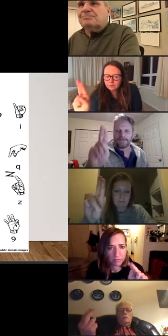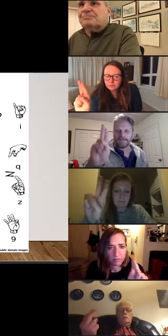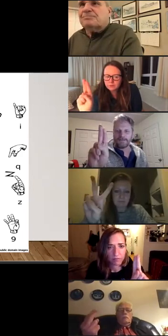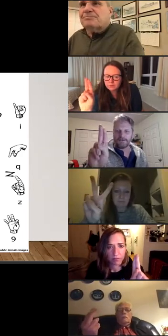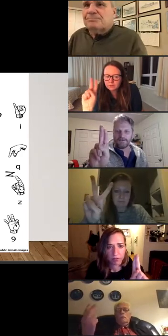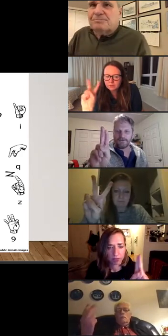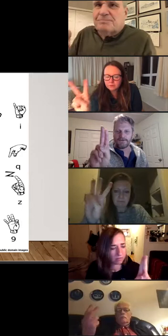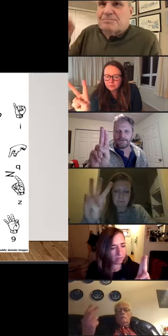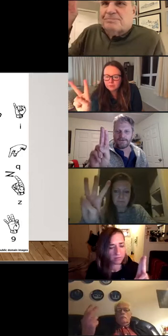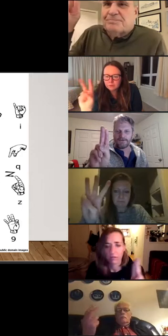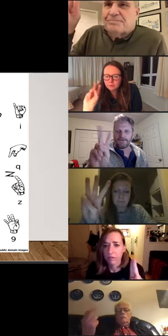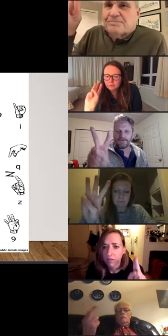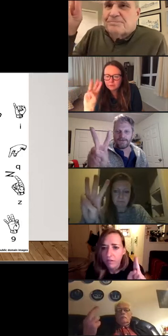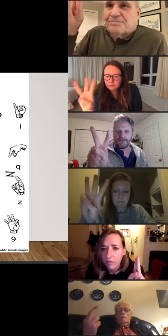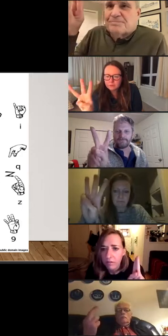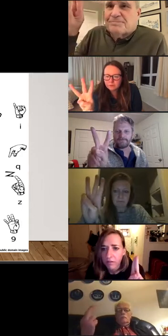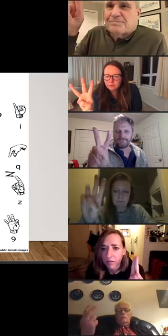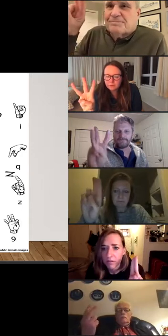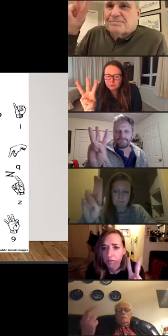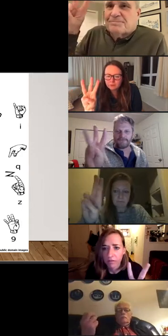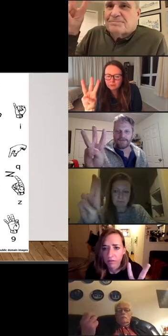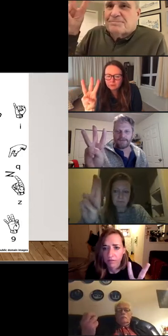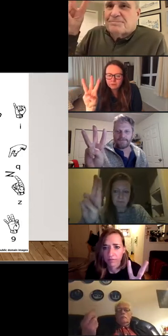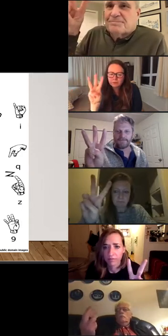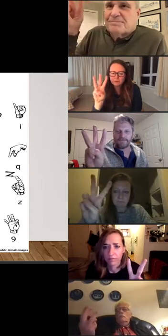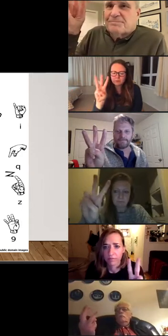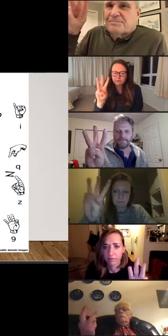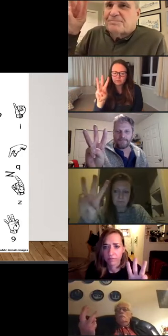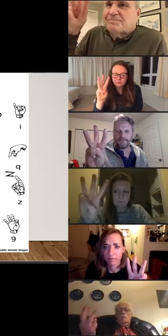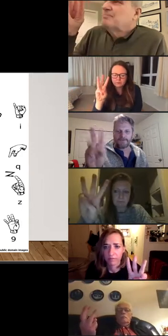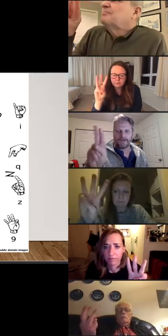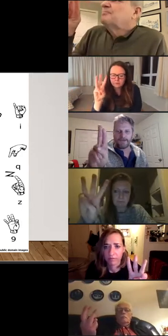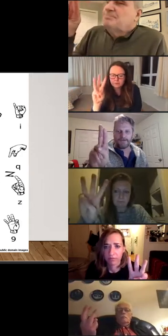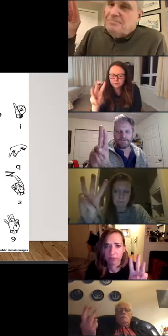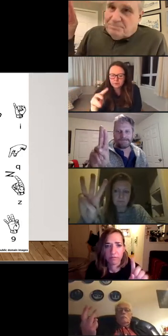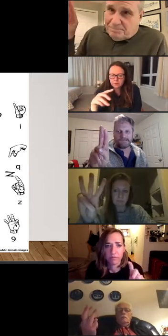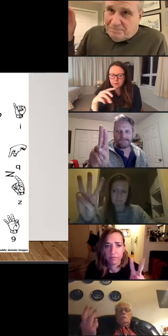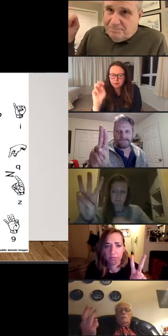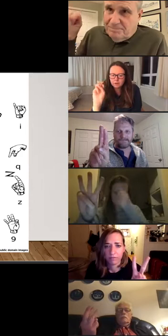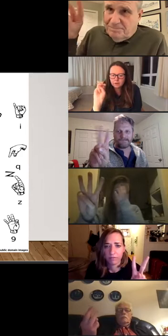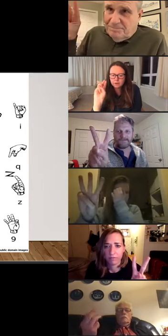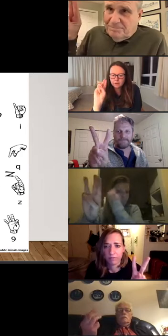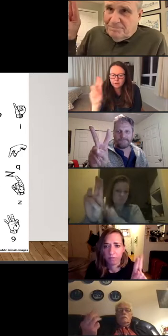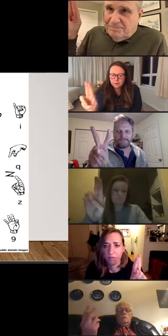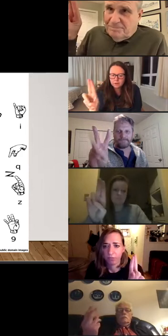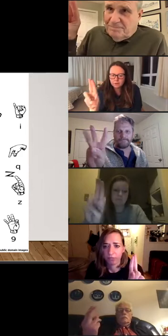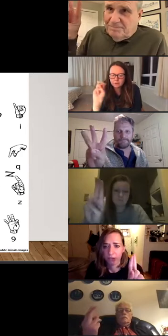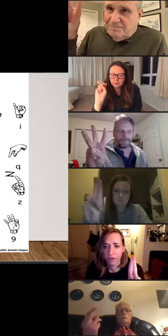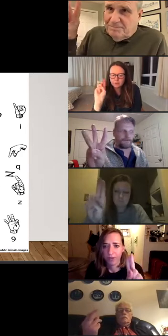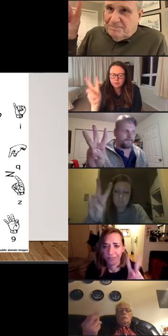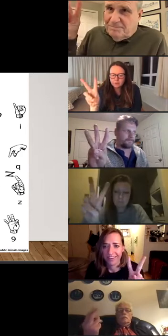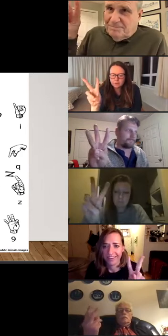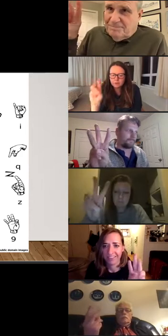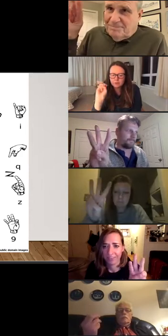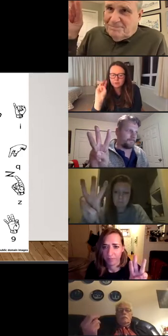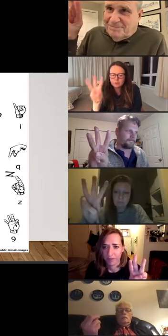commonsensical. U, V, W. Let's go again. U, V,